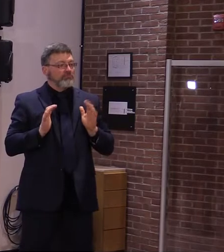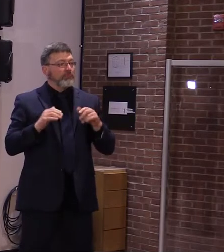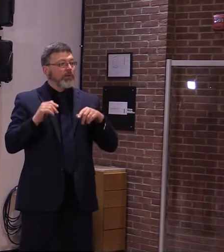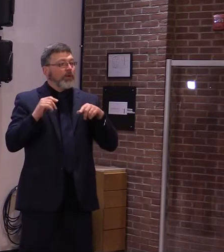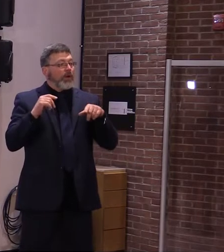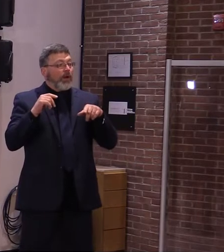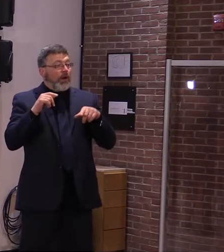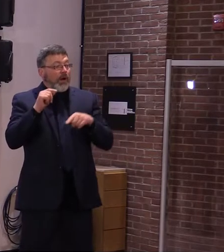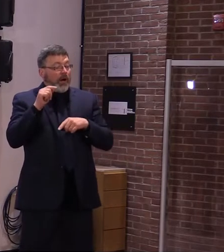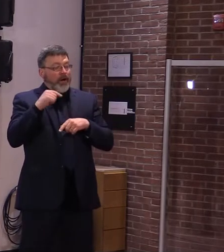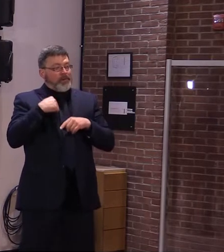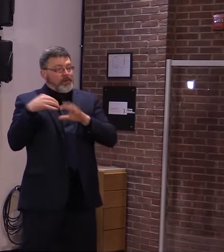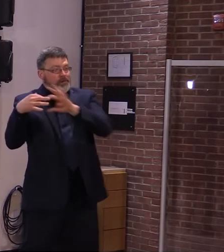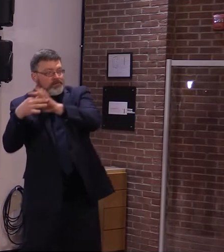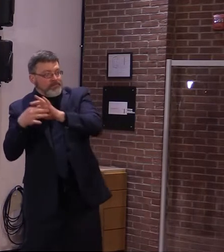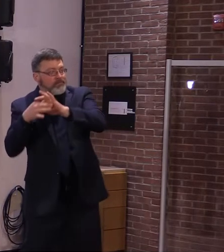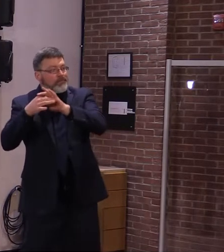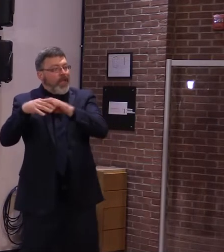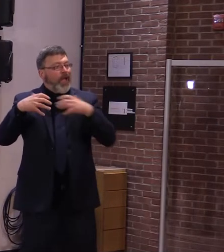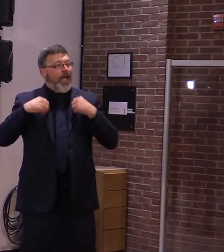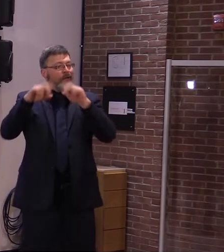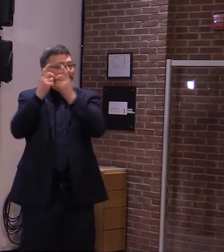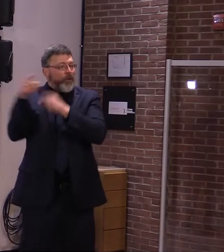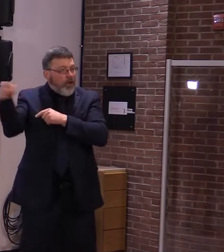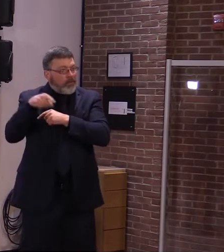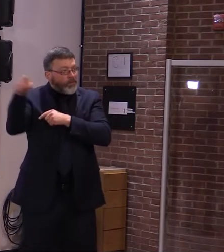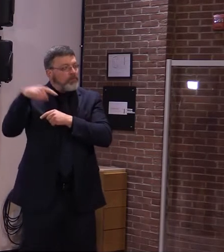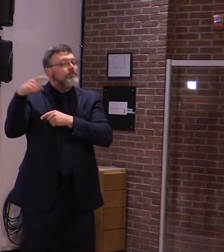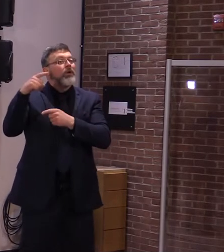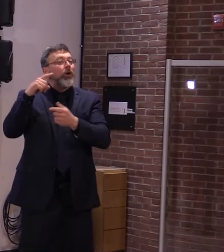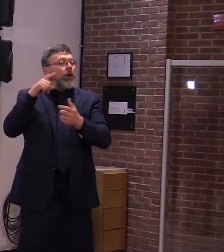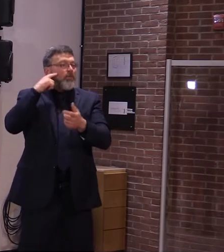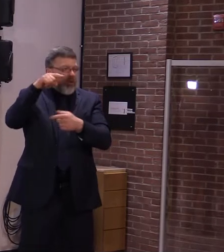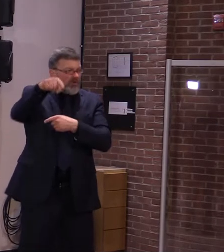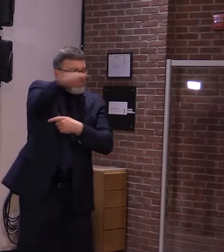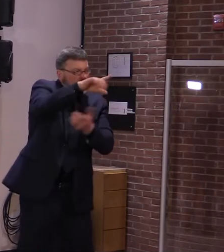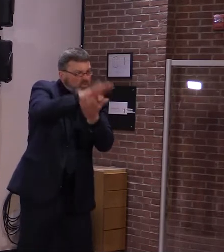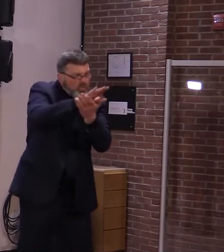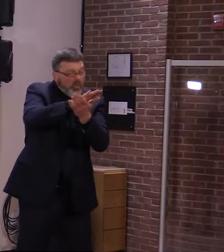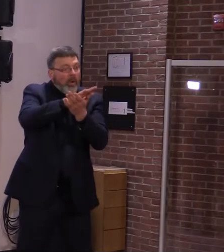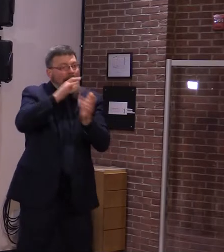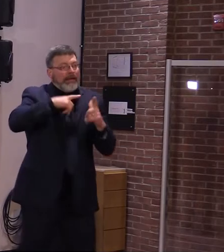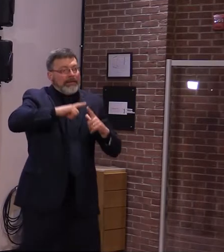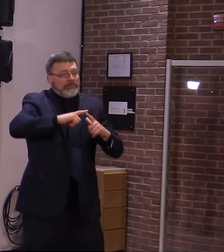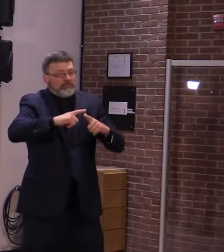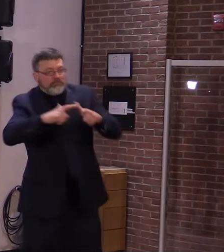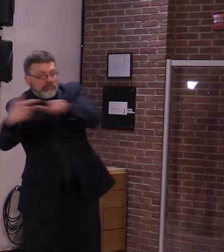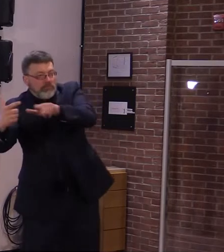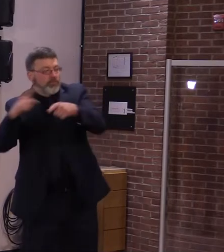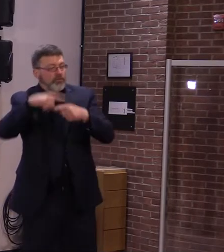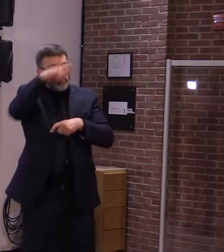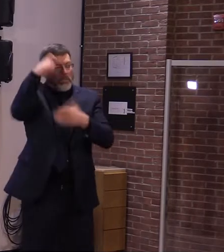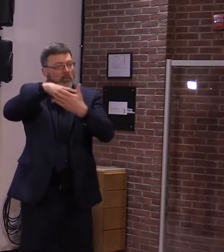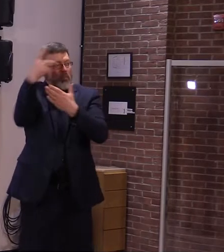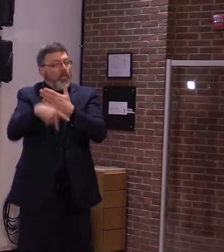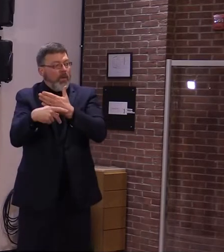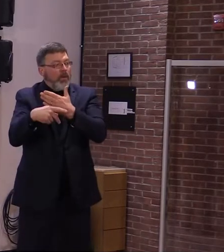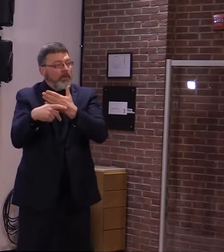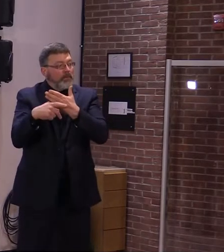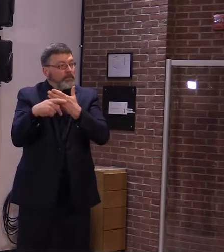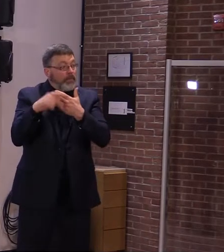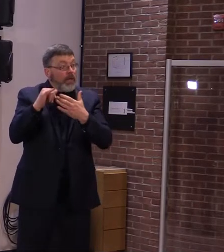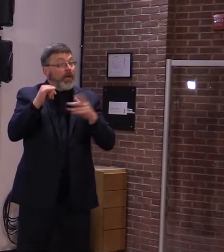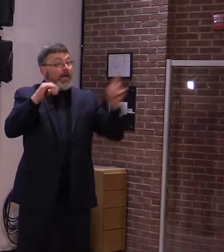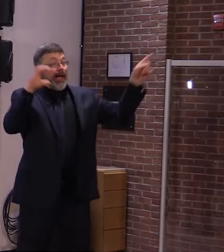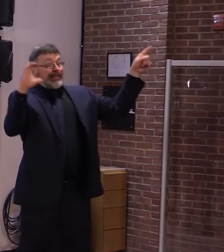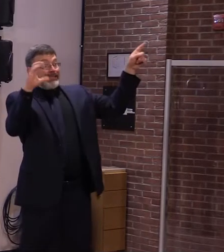for students in schools and summer programs. We'll be using new funding from the CDC to pay for the program. This program is